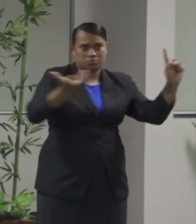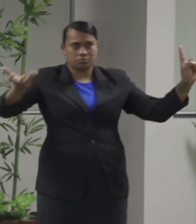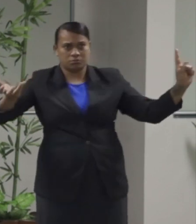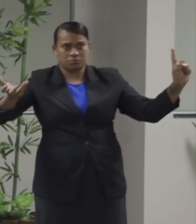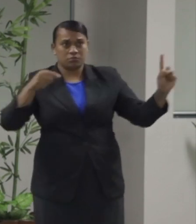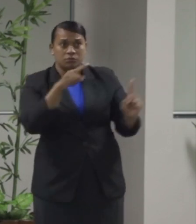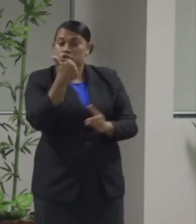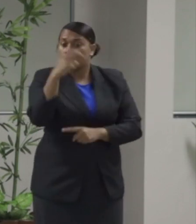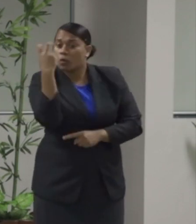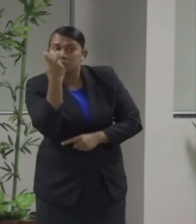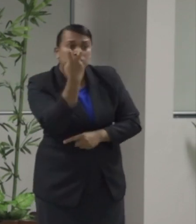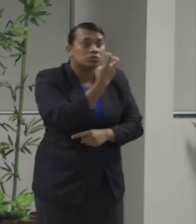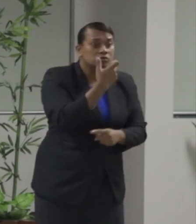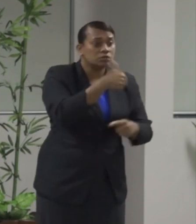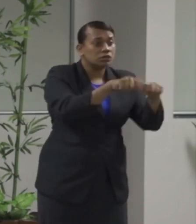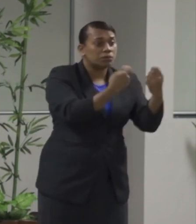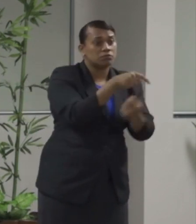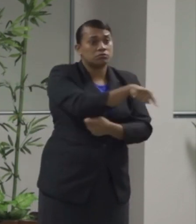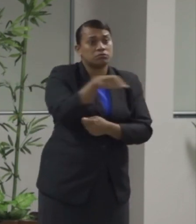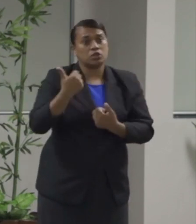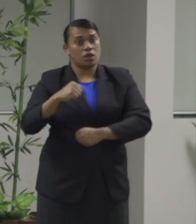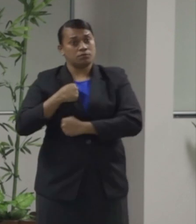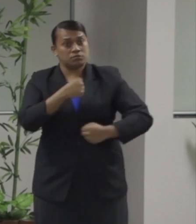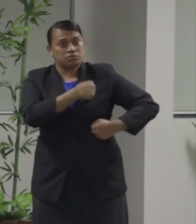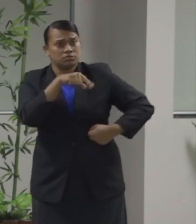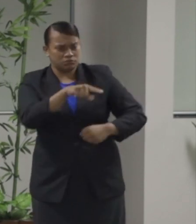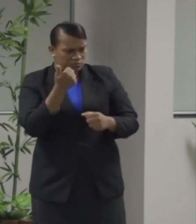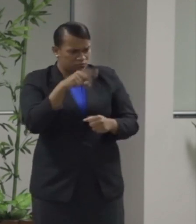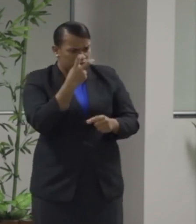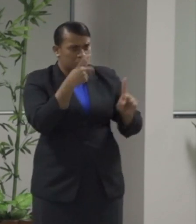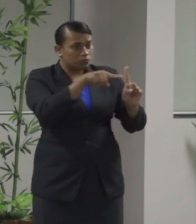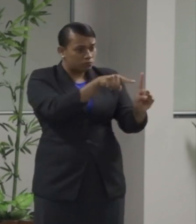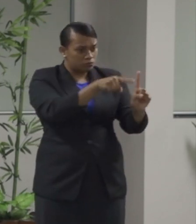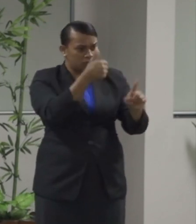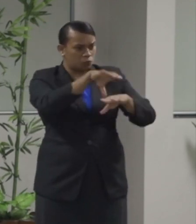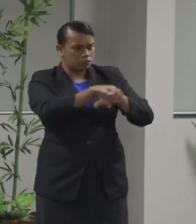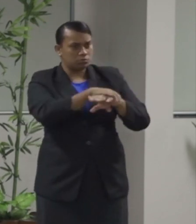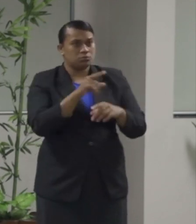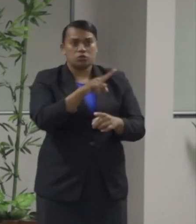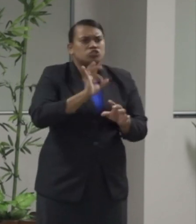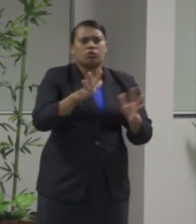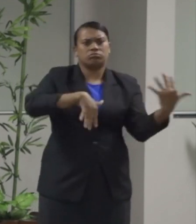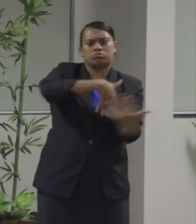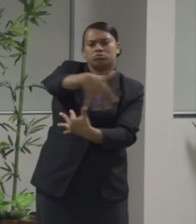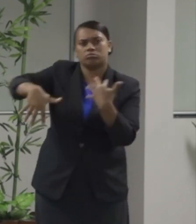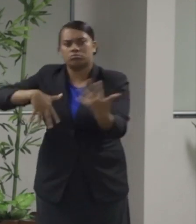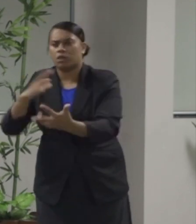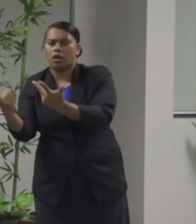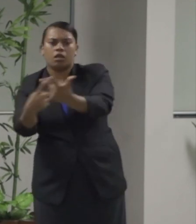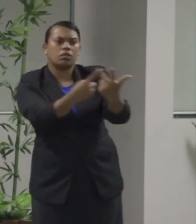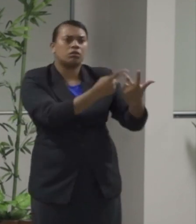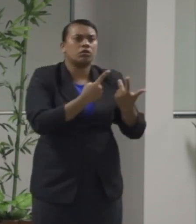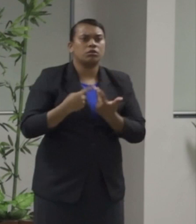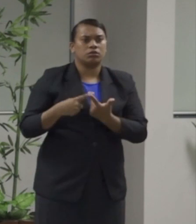and personnel of the Republic of Fiji military forces. They will not interact with anyone from the public for at least 14